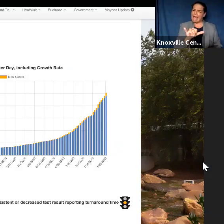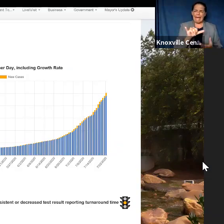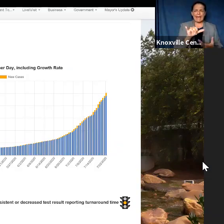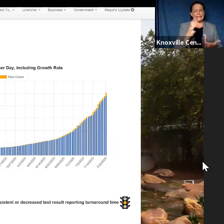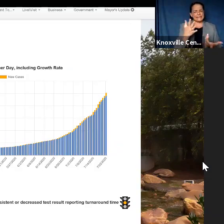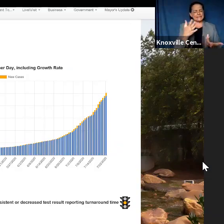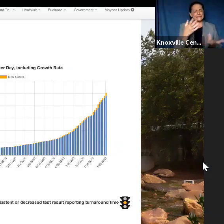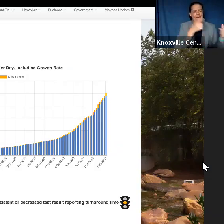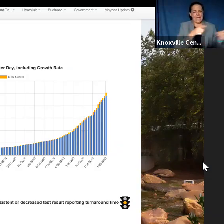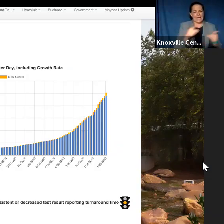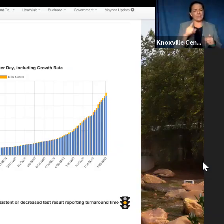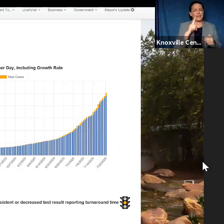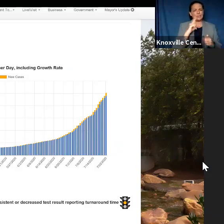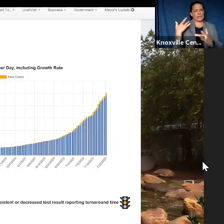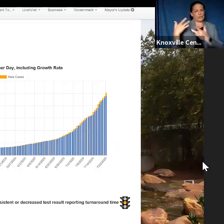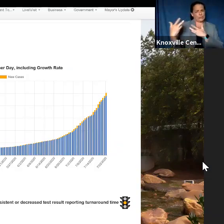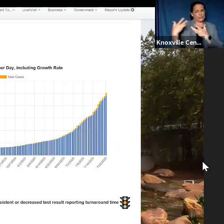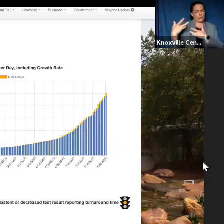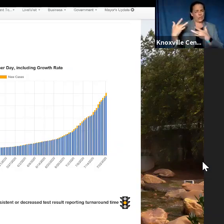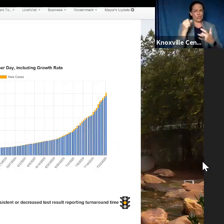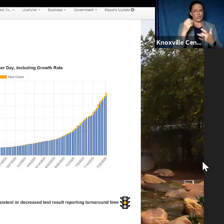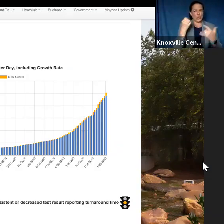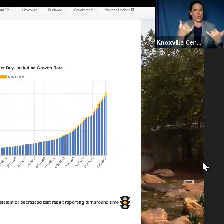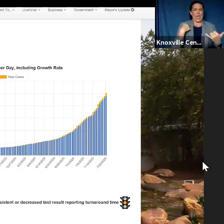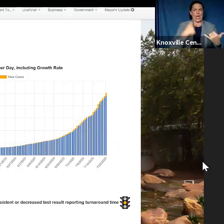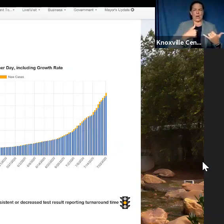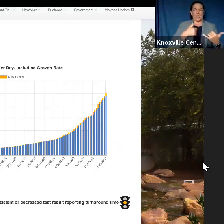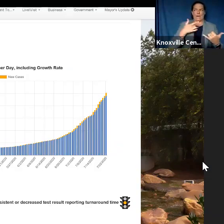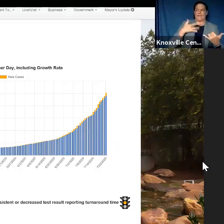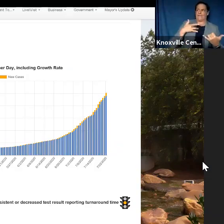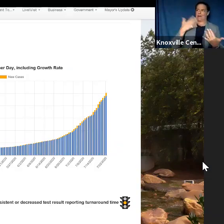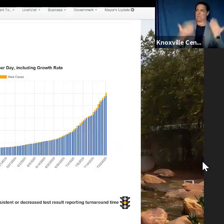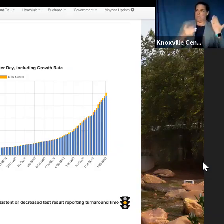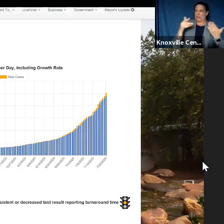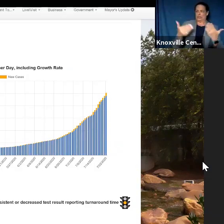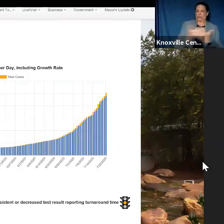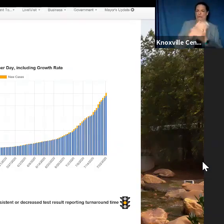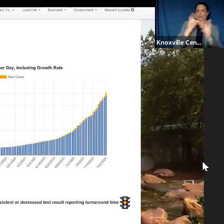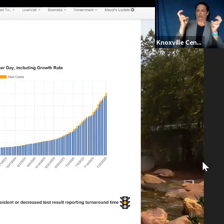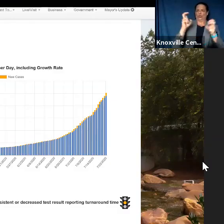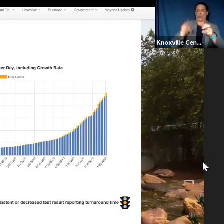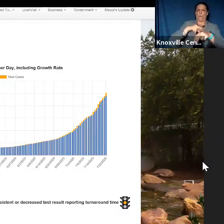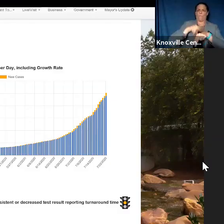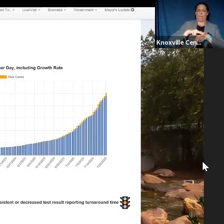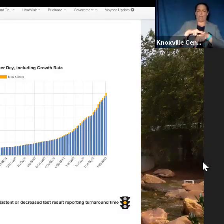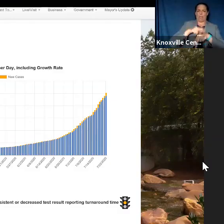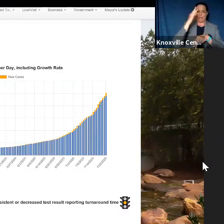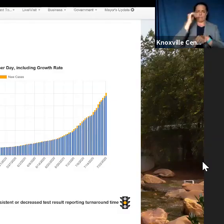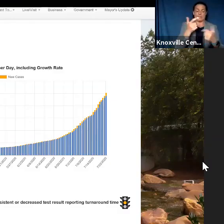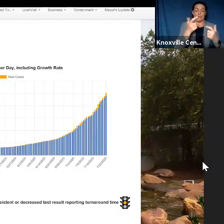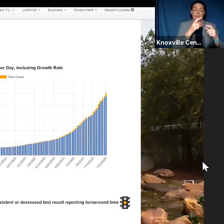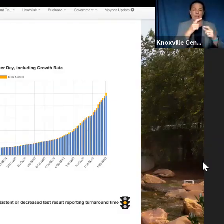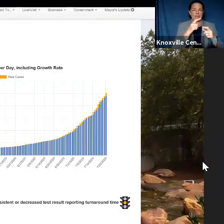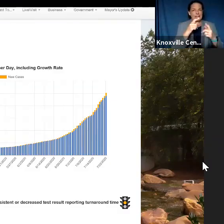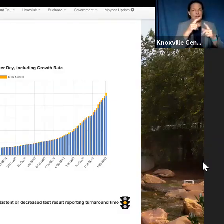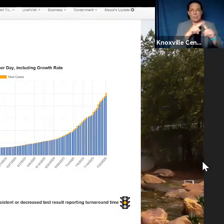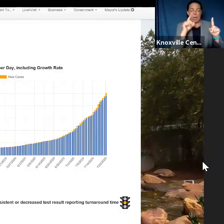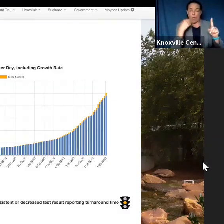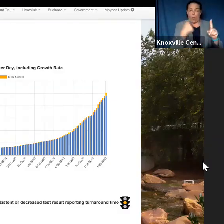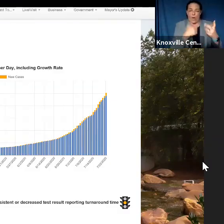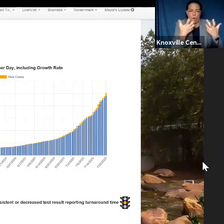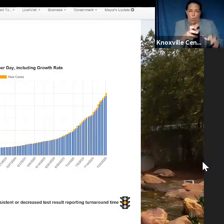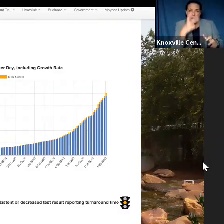causing us to approach a new normal for new cases. But these large day-to-day increases is not a normal that we want to